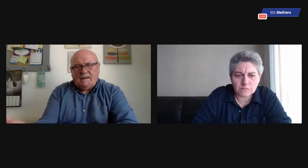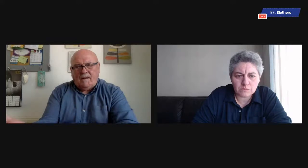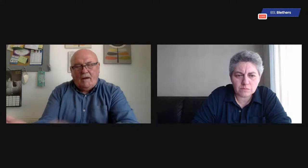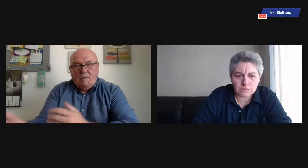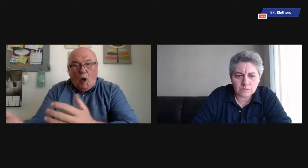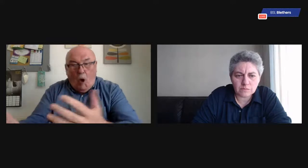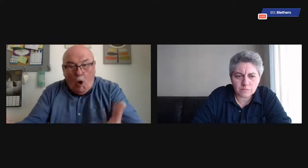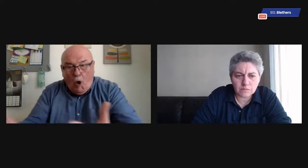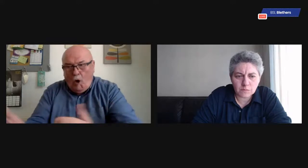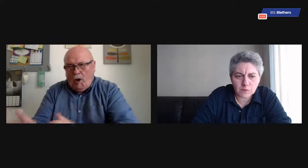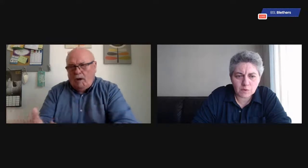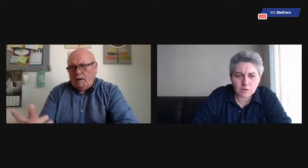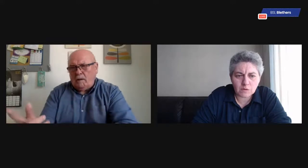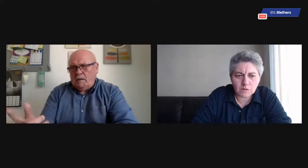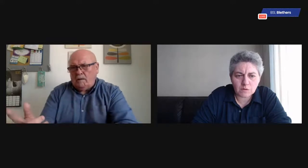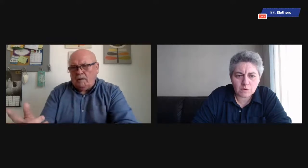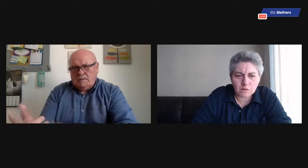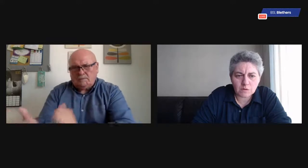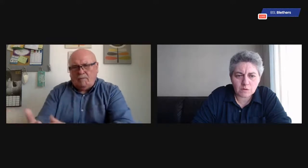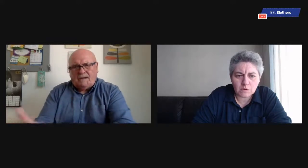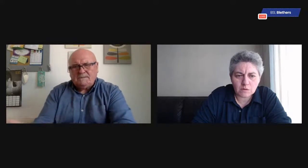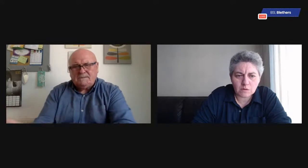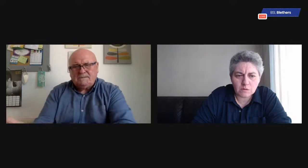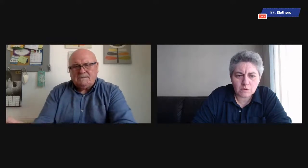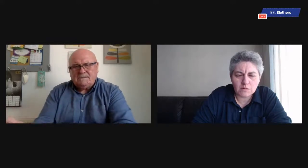they'll try and say things, this information's wrong,